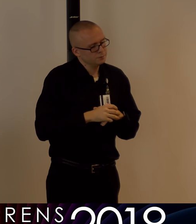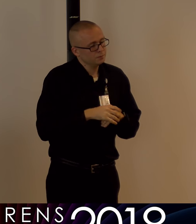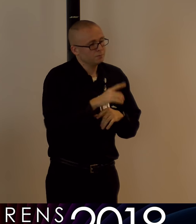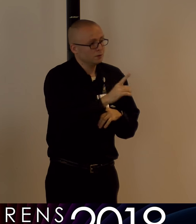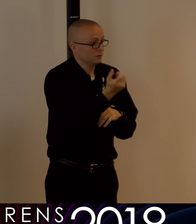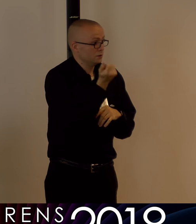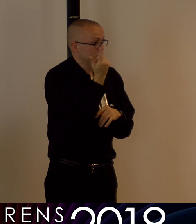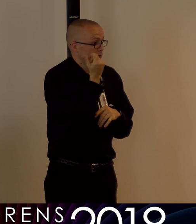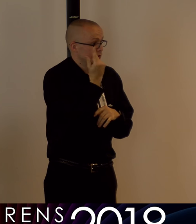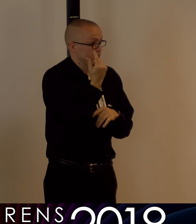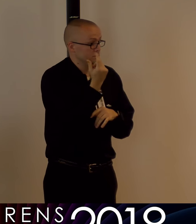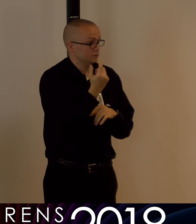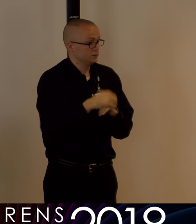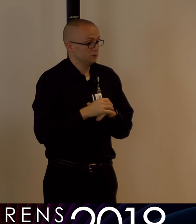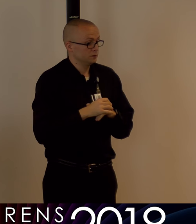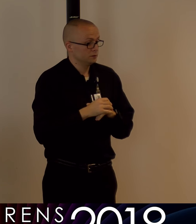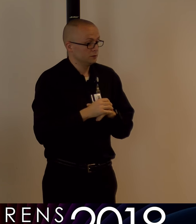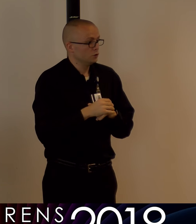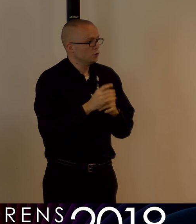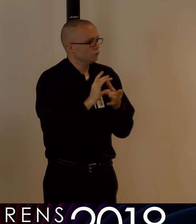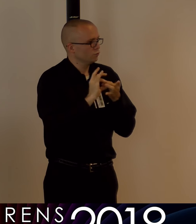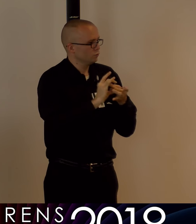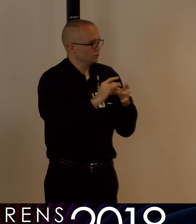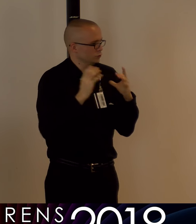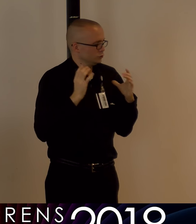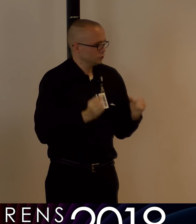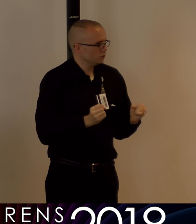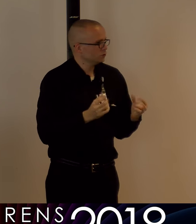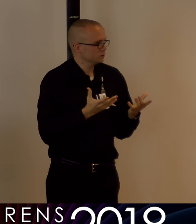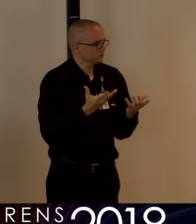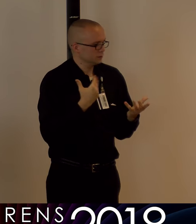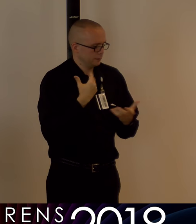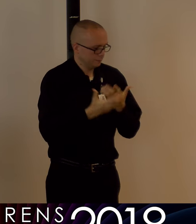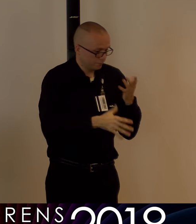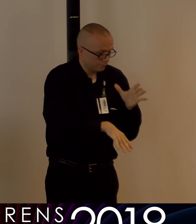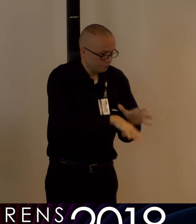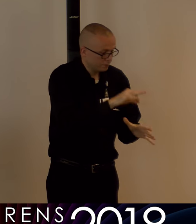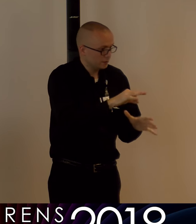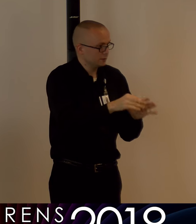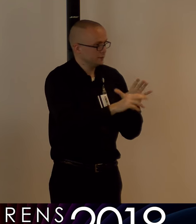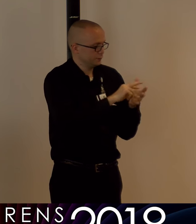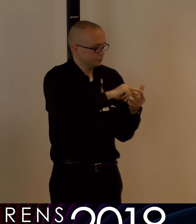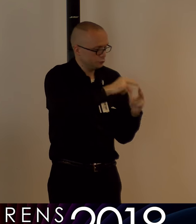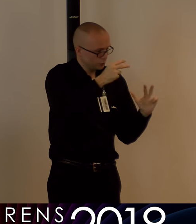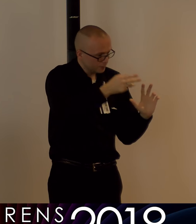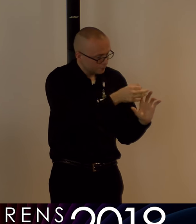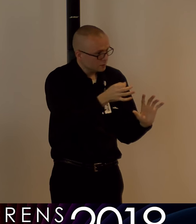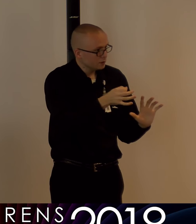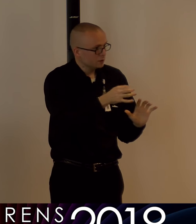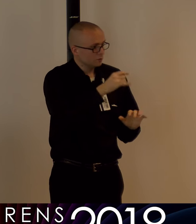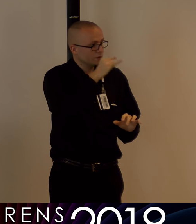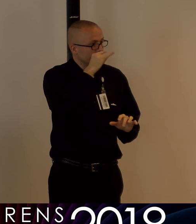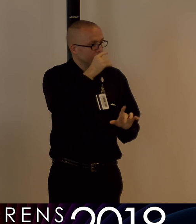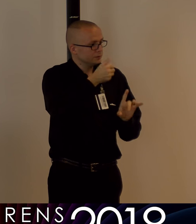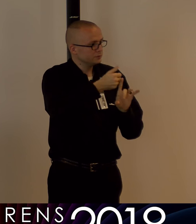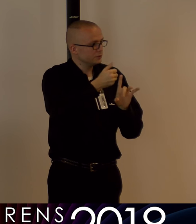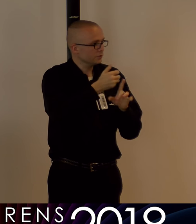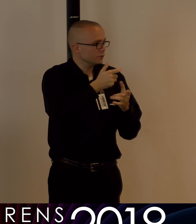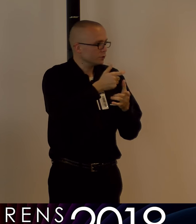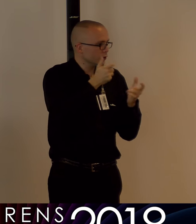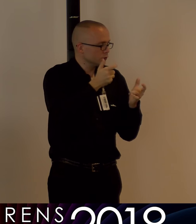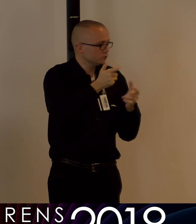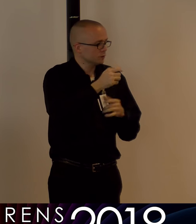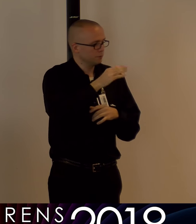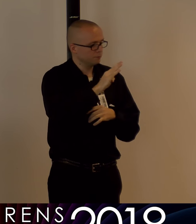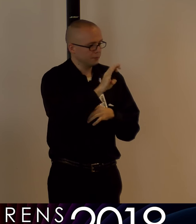But the index case with CHARGE syndrome, which led to the discovery of the gene, was a child with a large